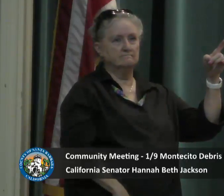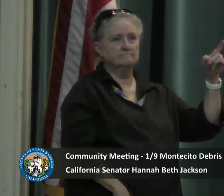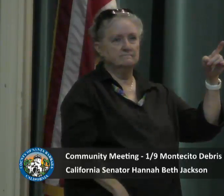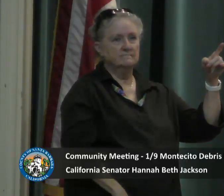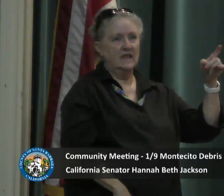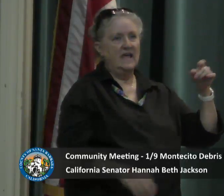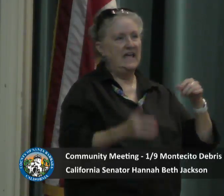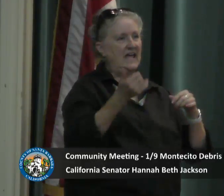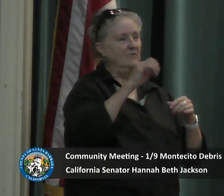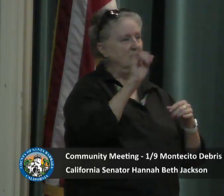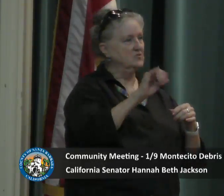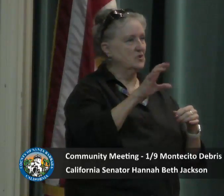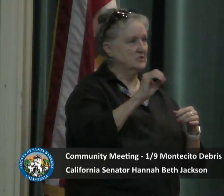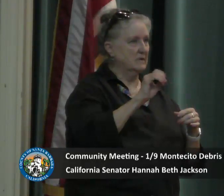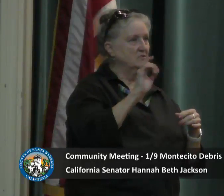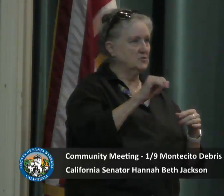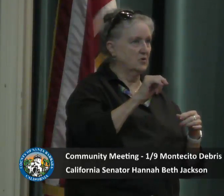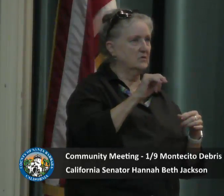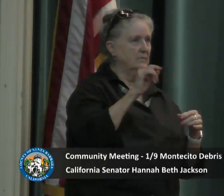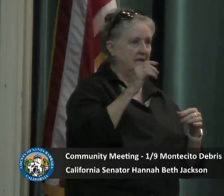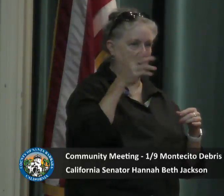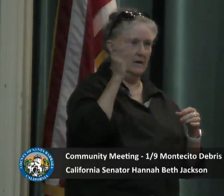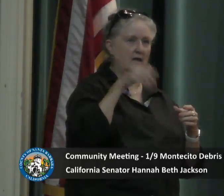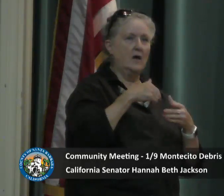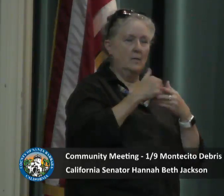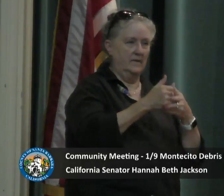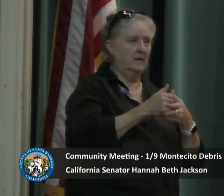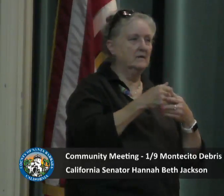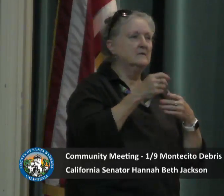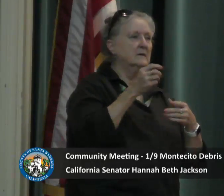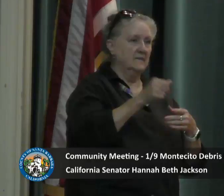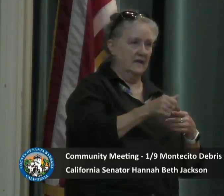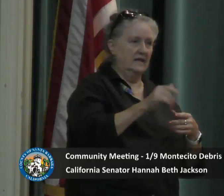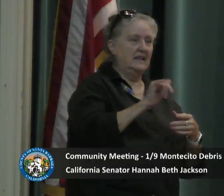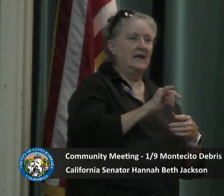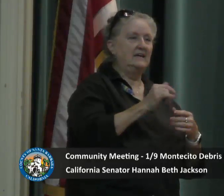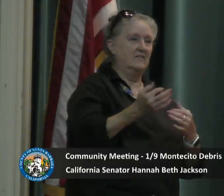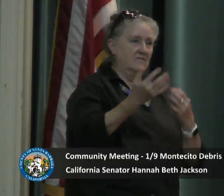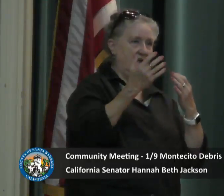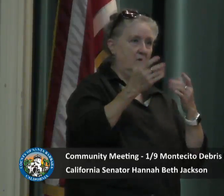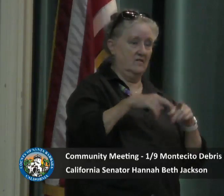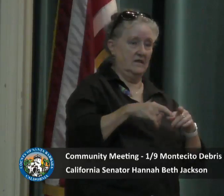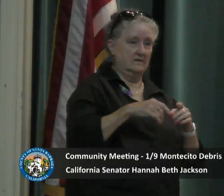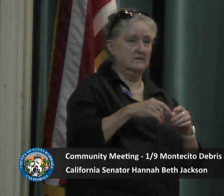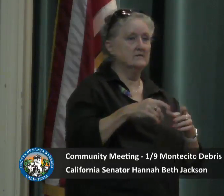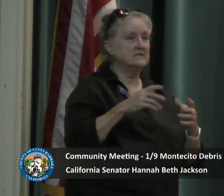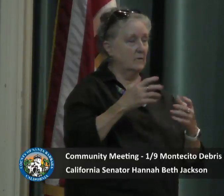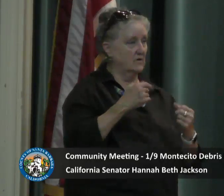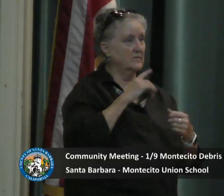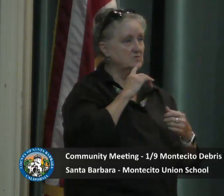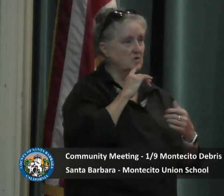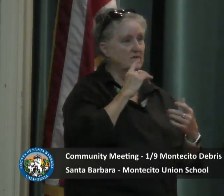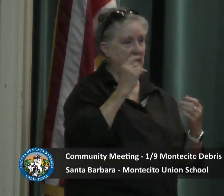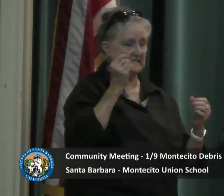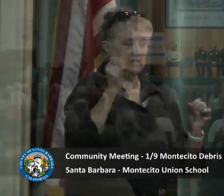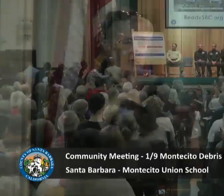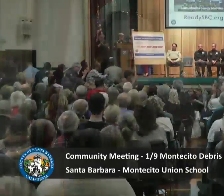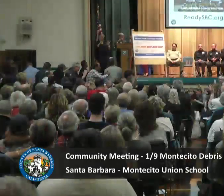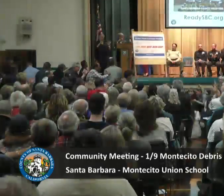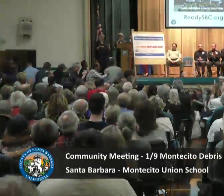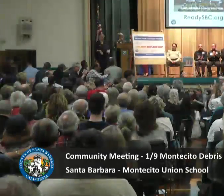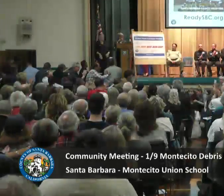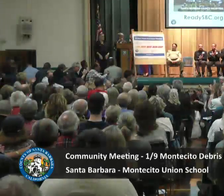every insurance company should be covering this event as if it had been a fire event. And I want to make sure that is the case.